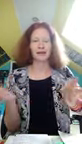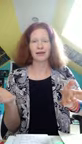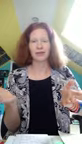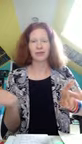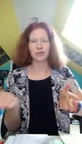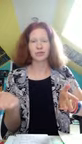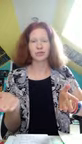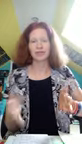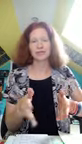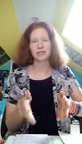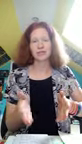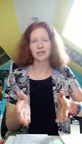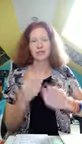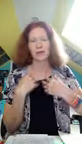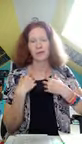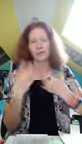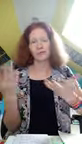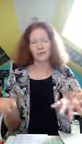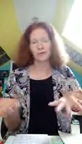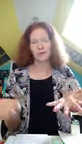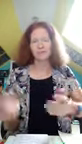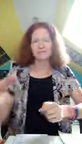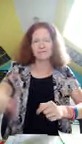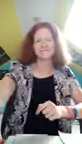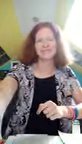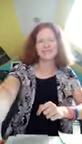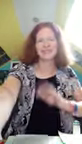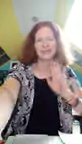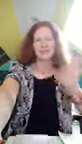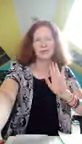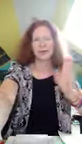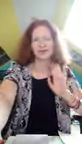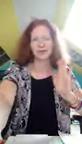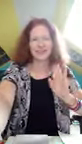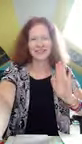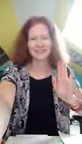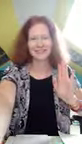I got to share this information about me with you. Thanks everyone for watching.